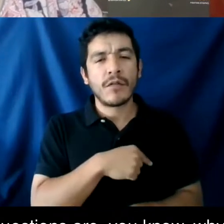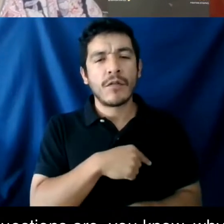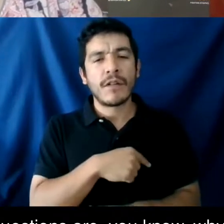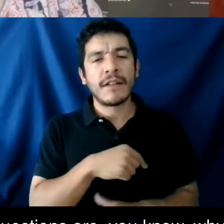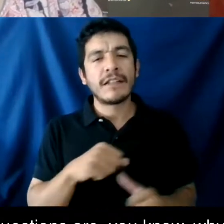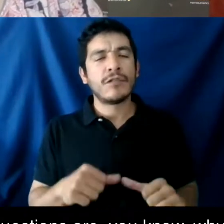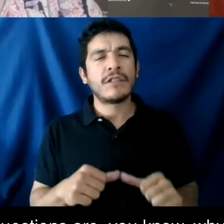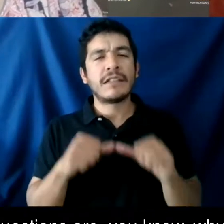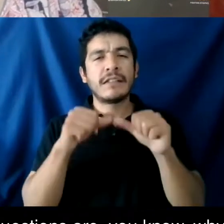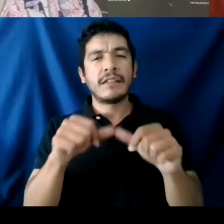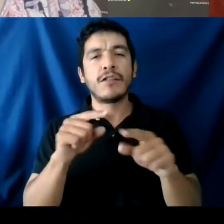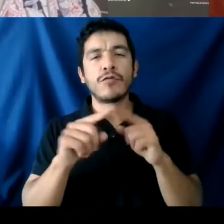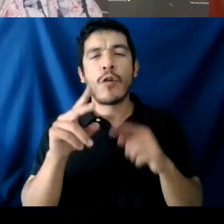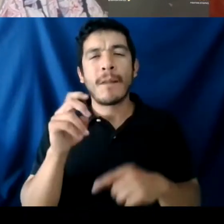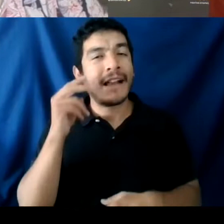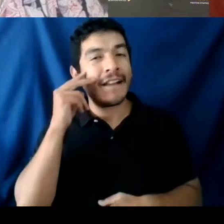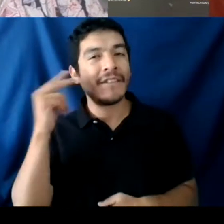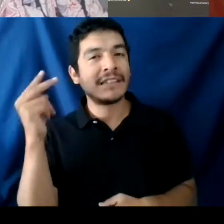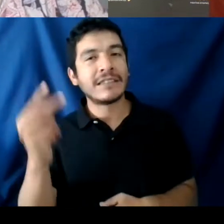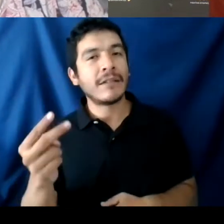why do we continue to be invisible